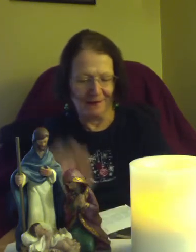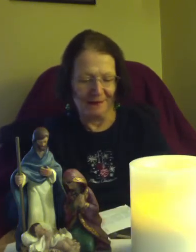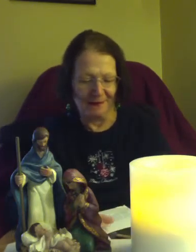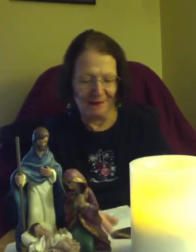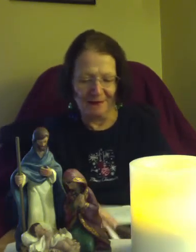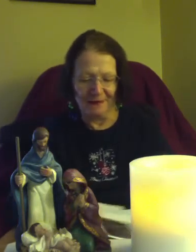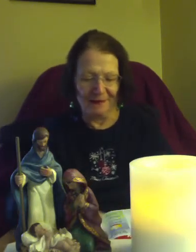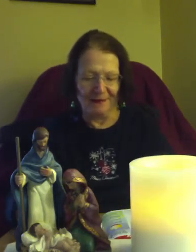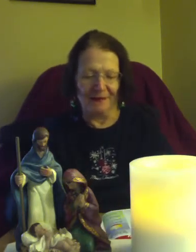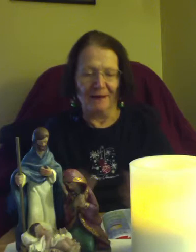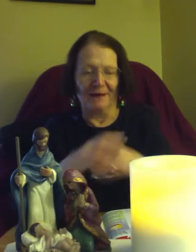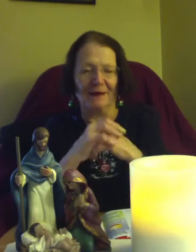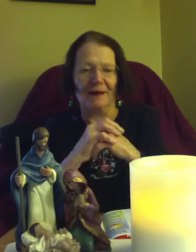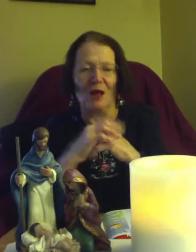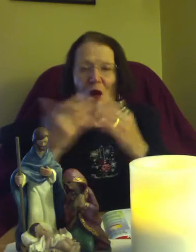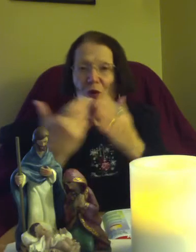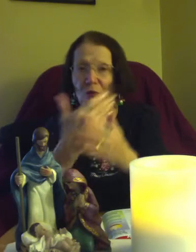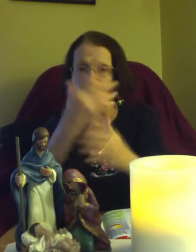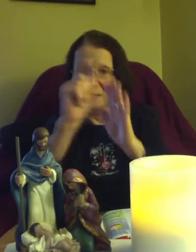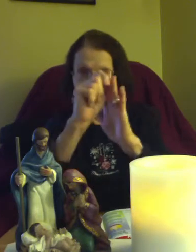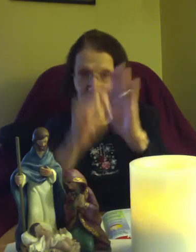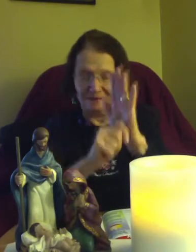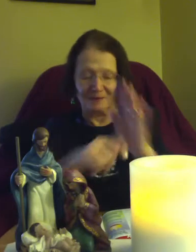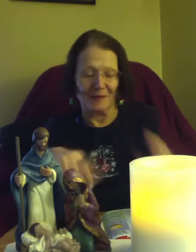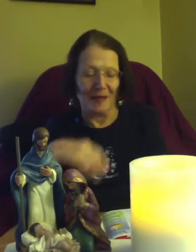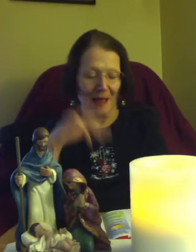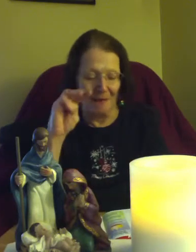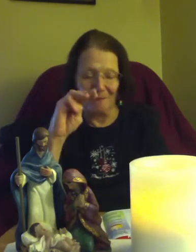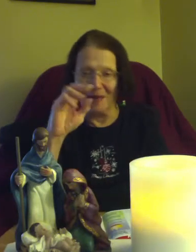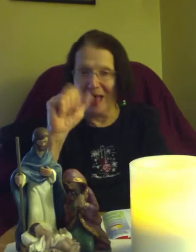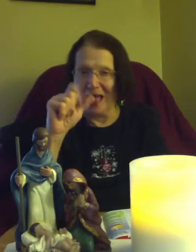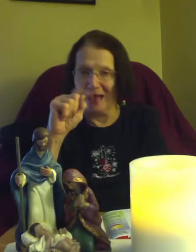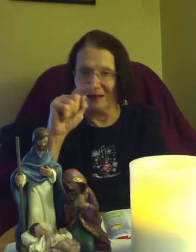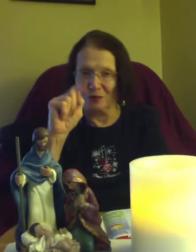I don't want to help. I don't help.